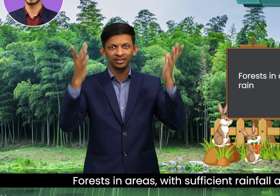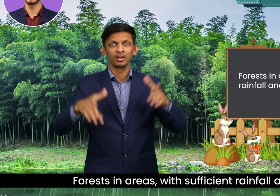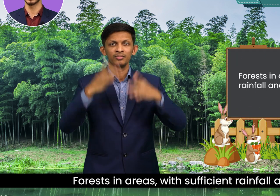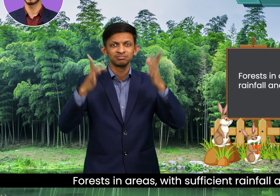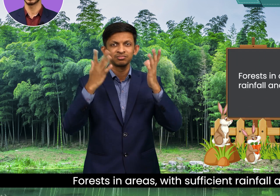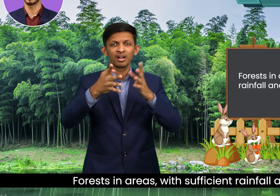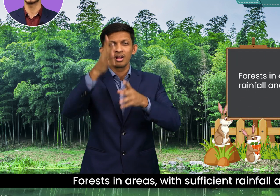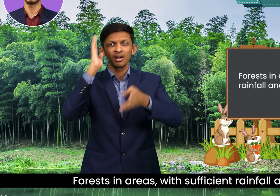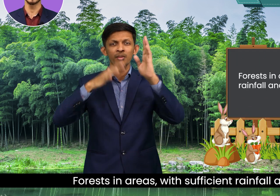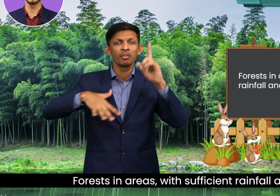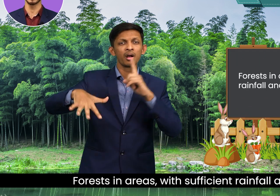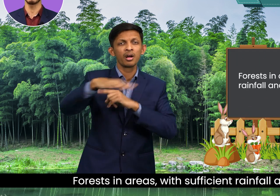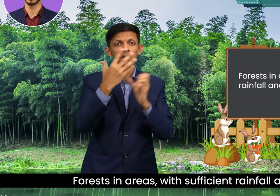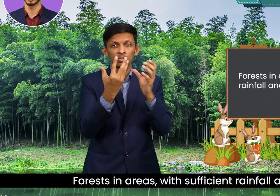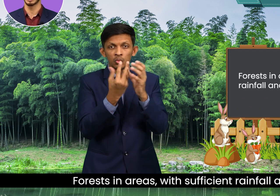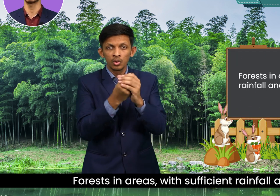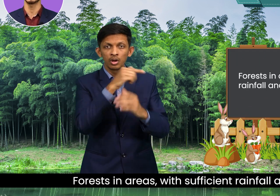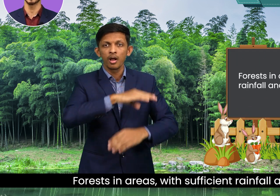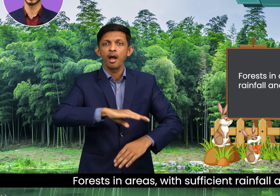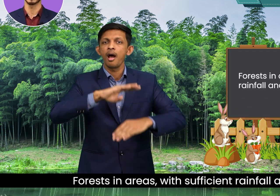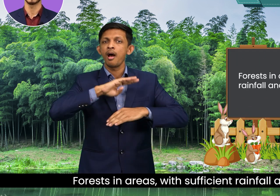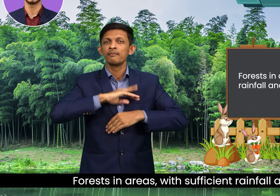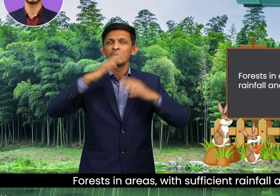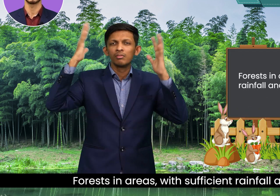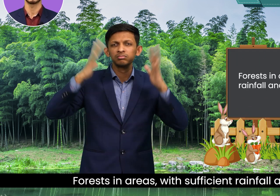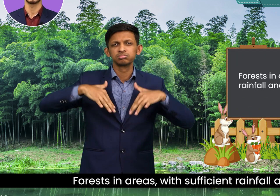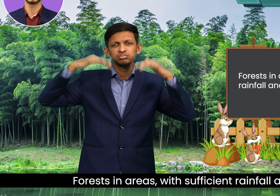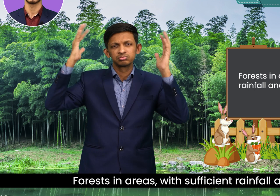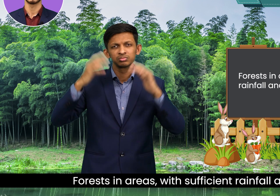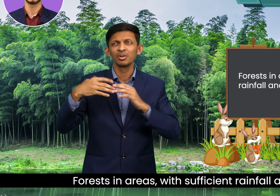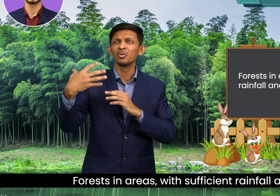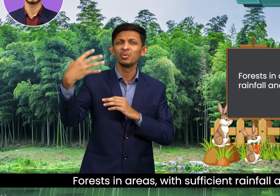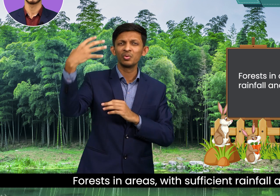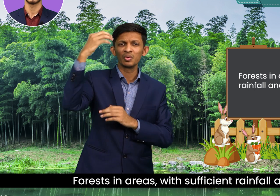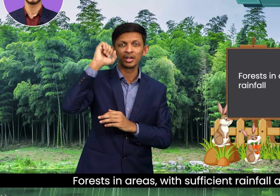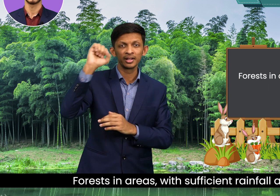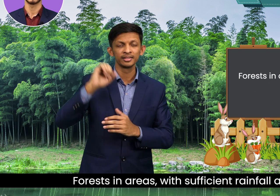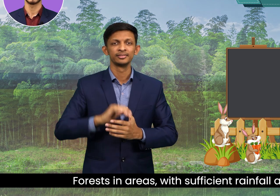Forest in areas with sufficient rainfall and sunshine.